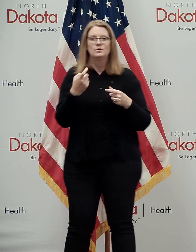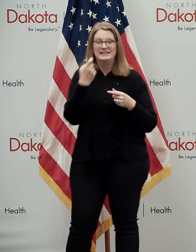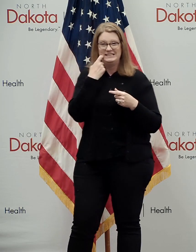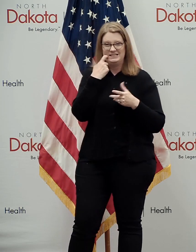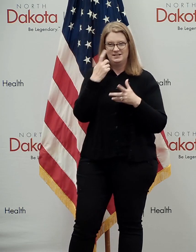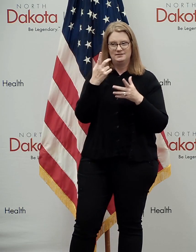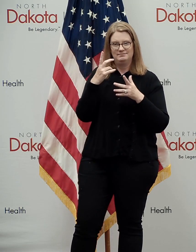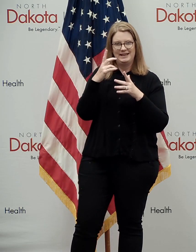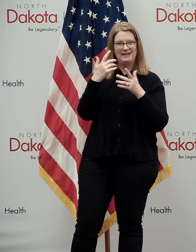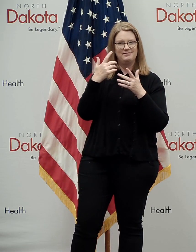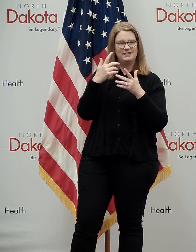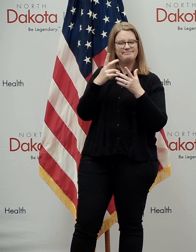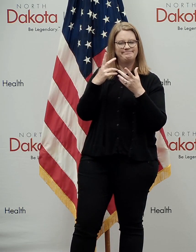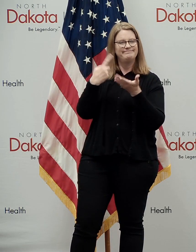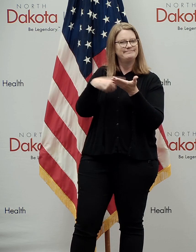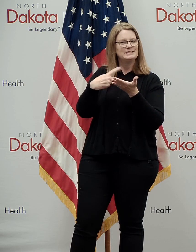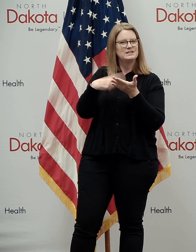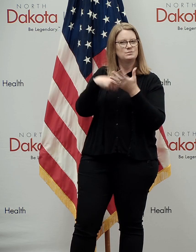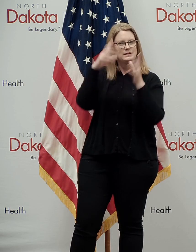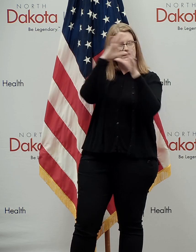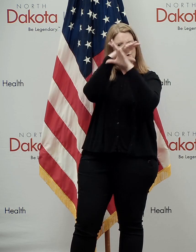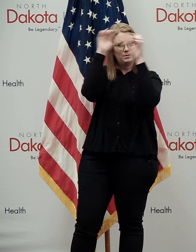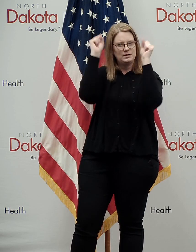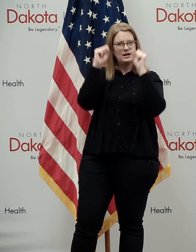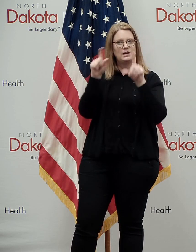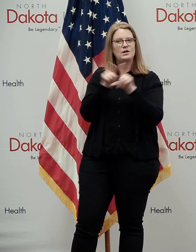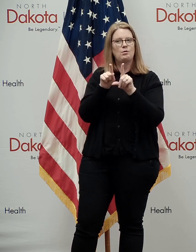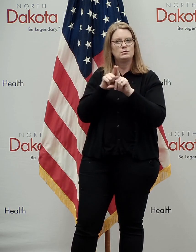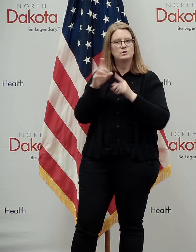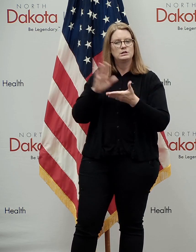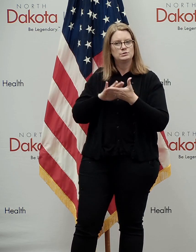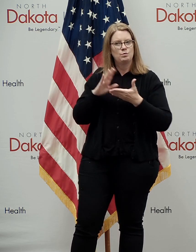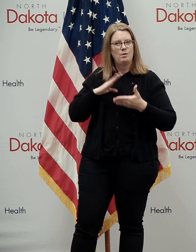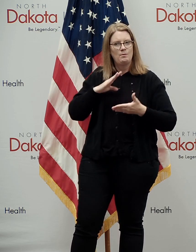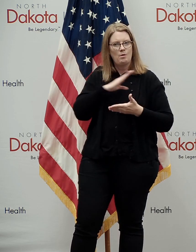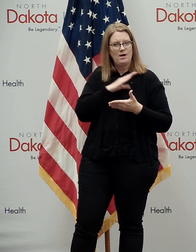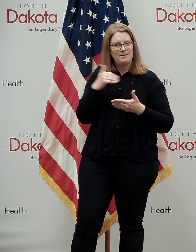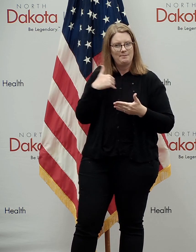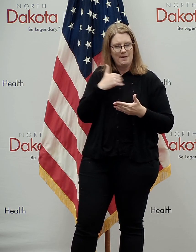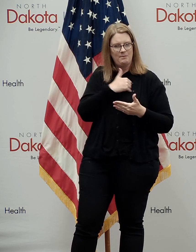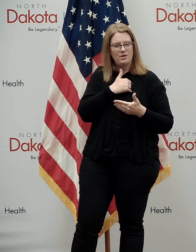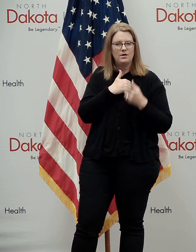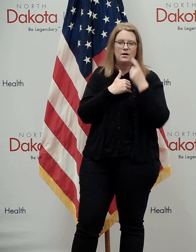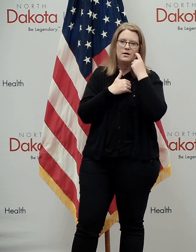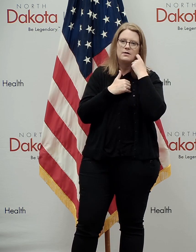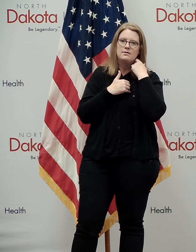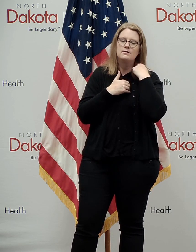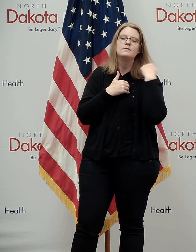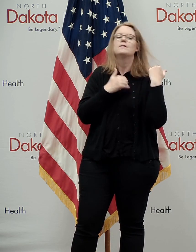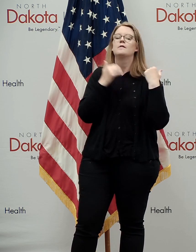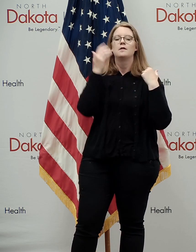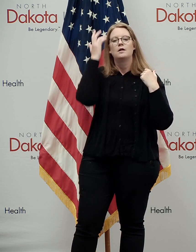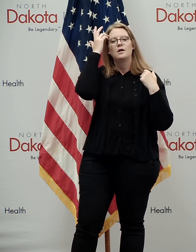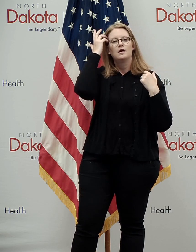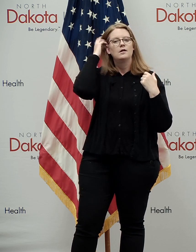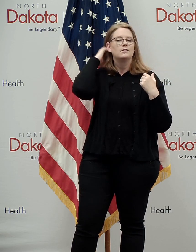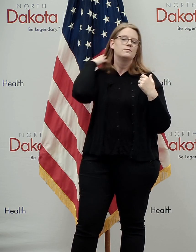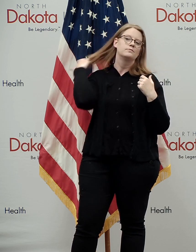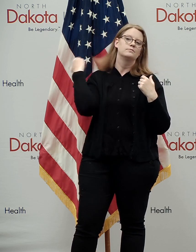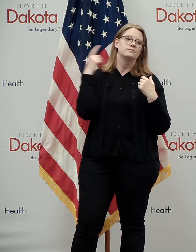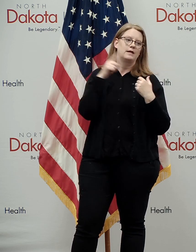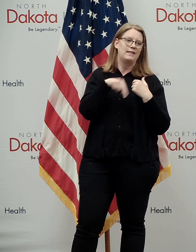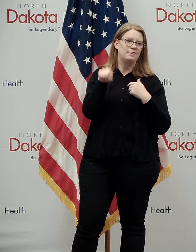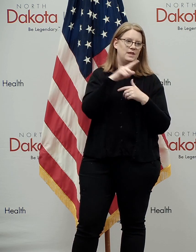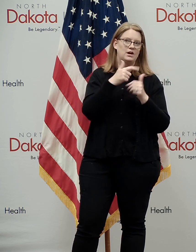superintendents this morning and a school board member this morning as well as we work their way through. They are doing what they need to